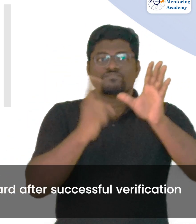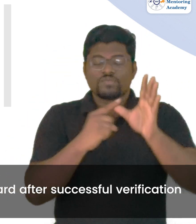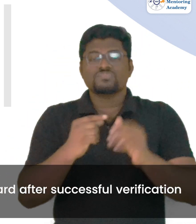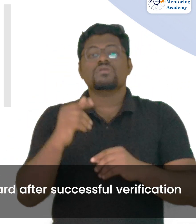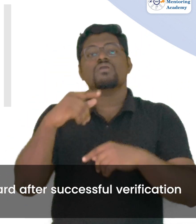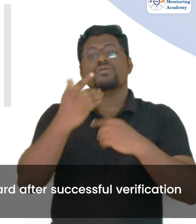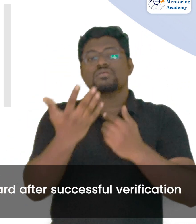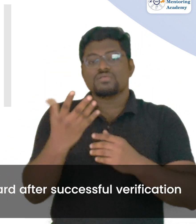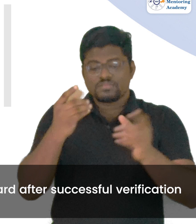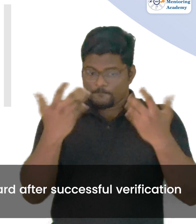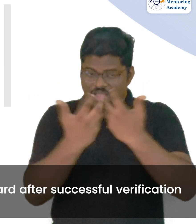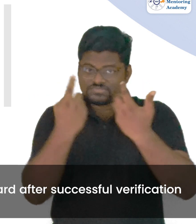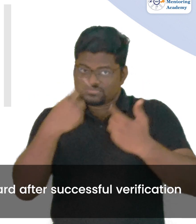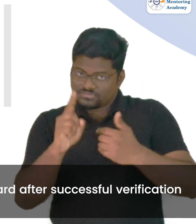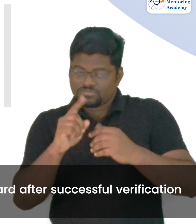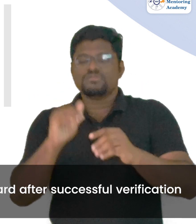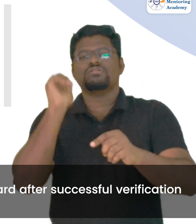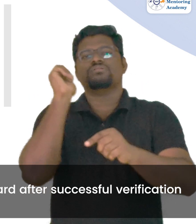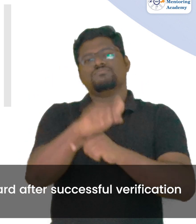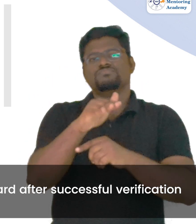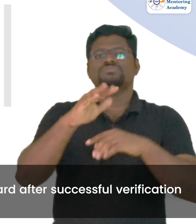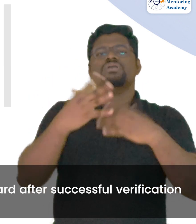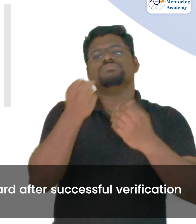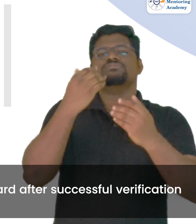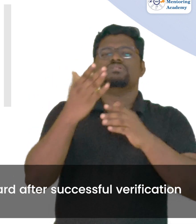4. Receive the Disability Railway ID card after successful verification.